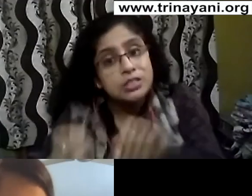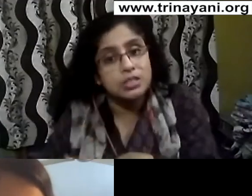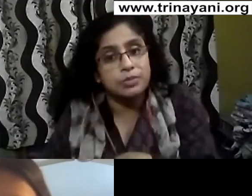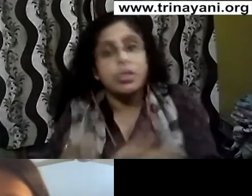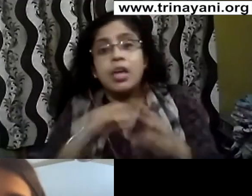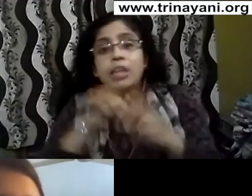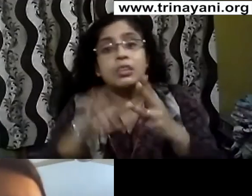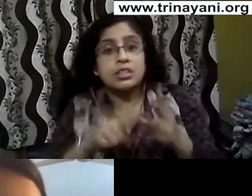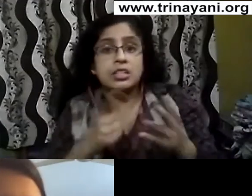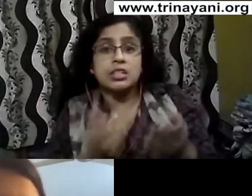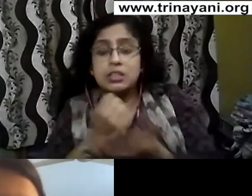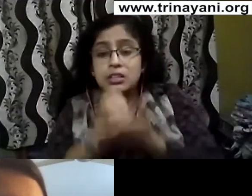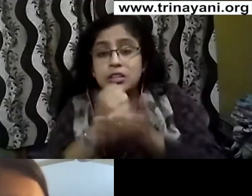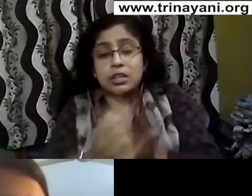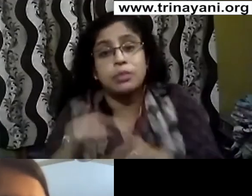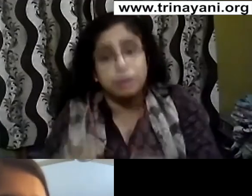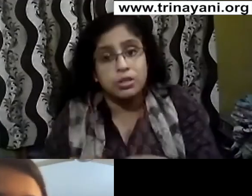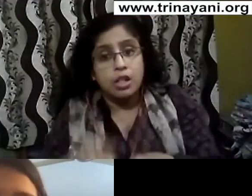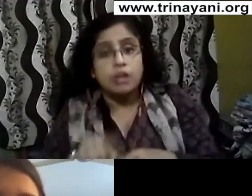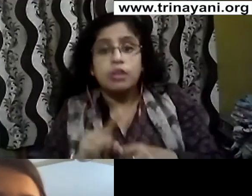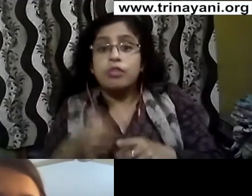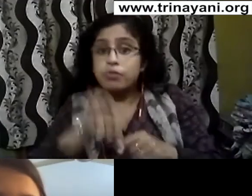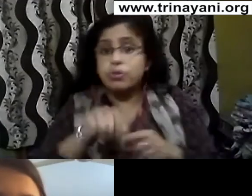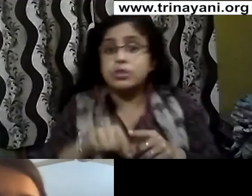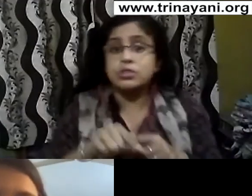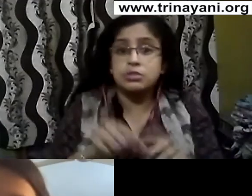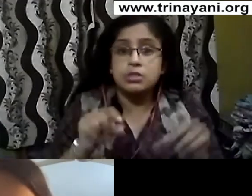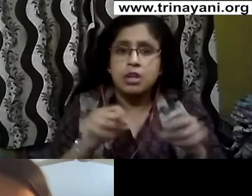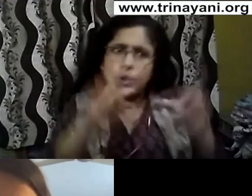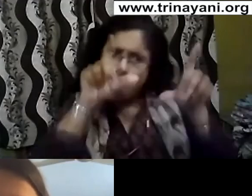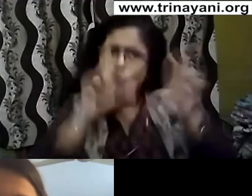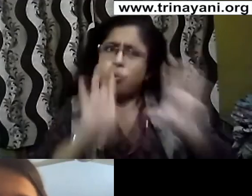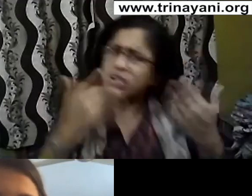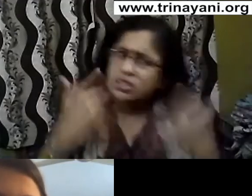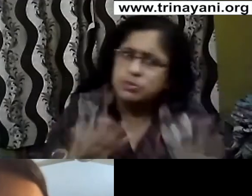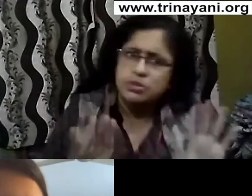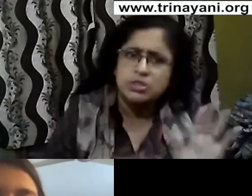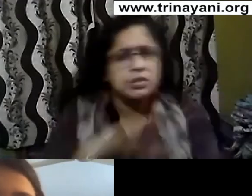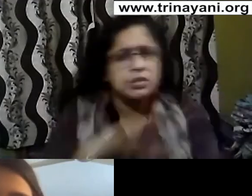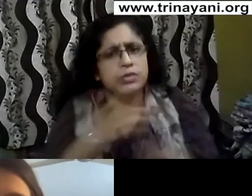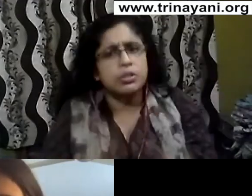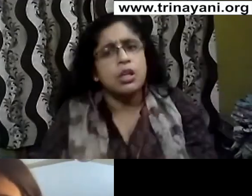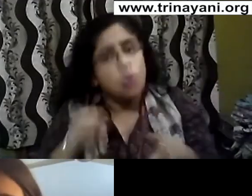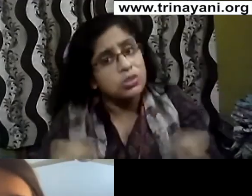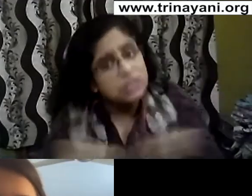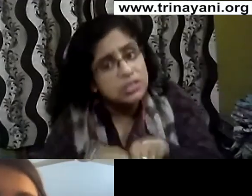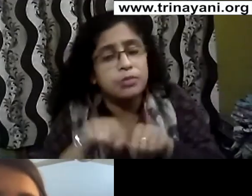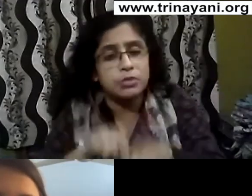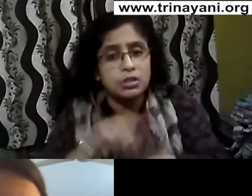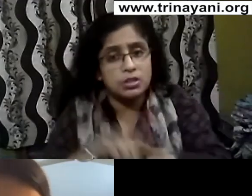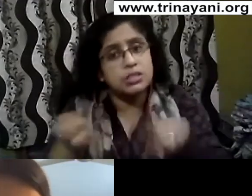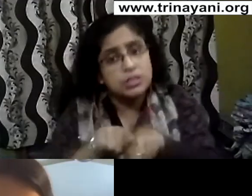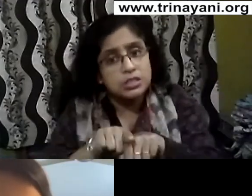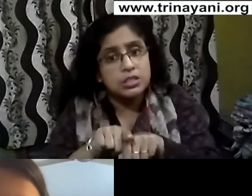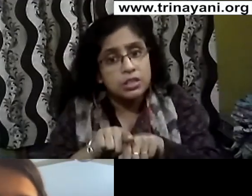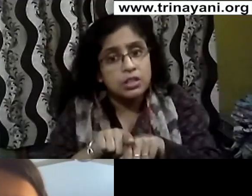right? It's not just making content accessible to more people. It's also making getting up your